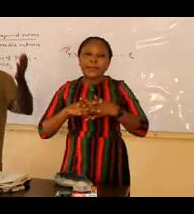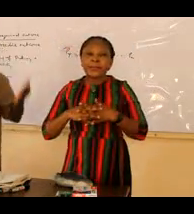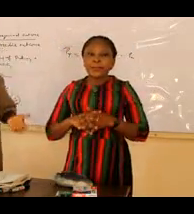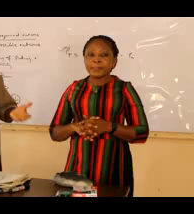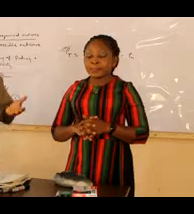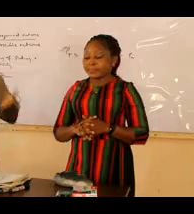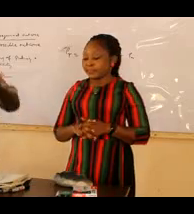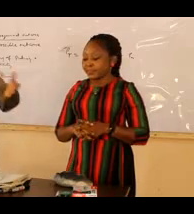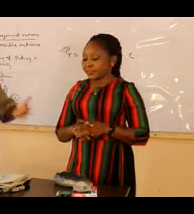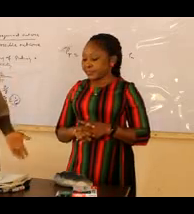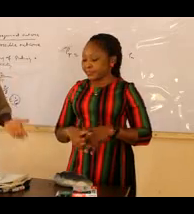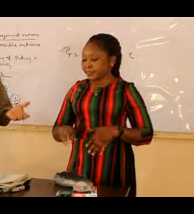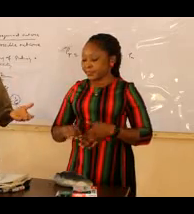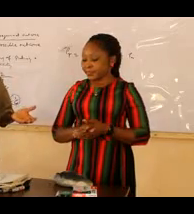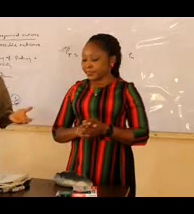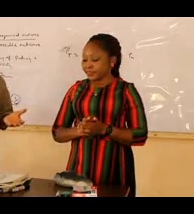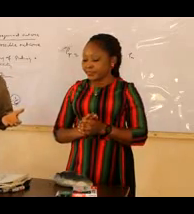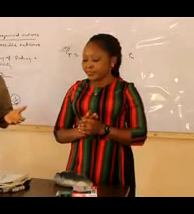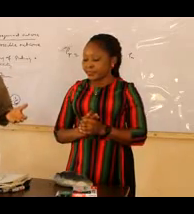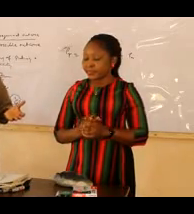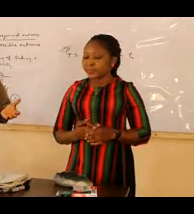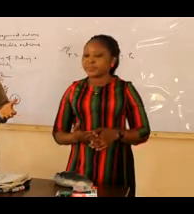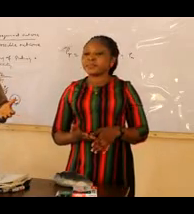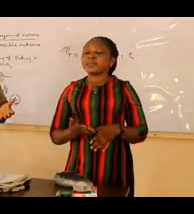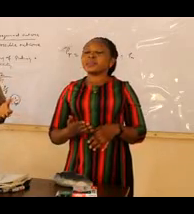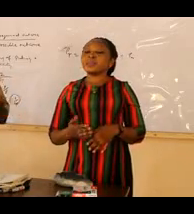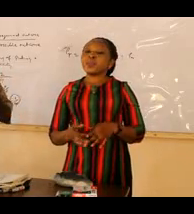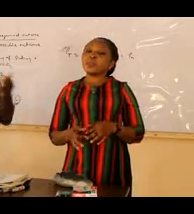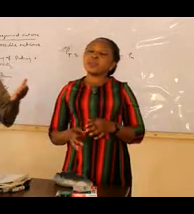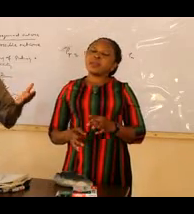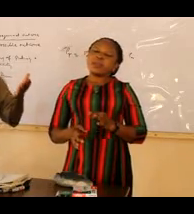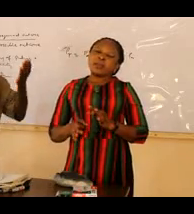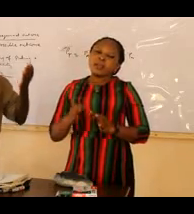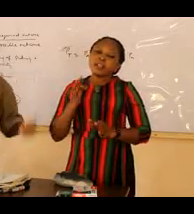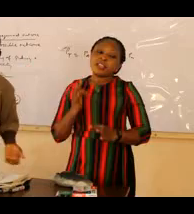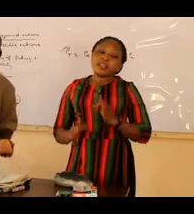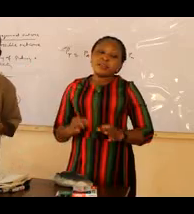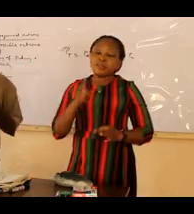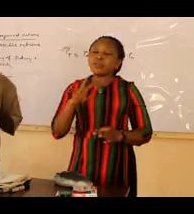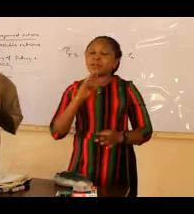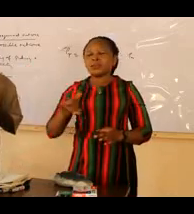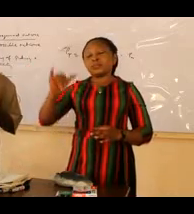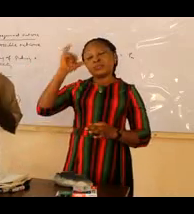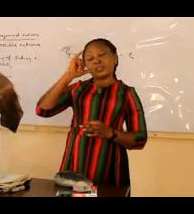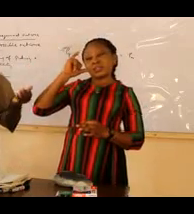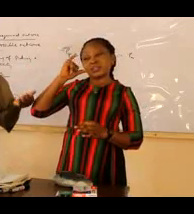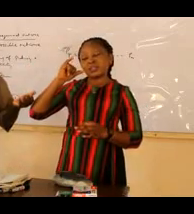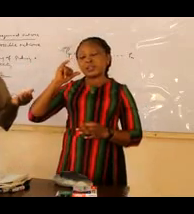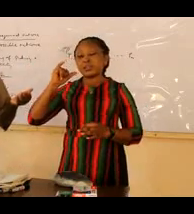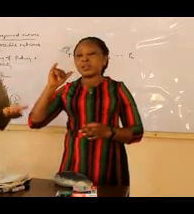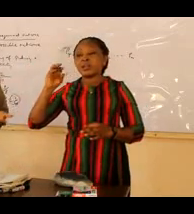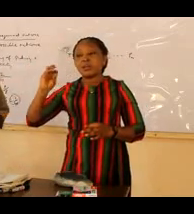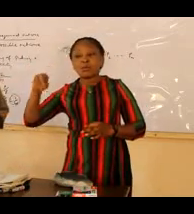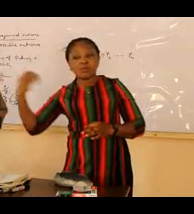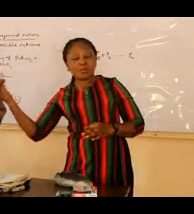Why are you quarreling? You have so many drinks. So they are drinking stout, will not prevent you from drinking malt. Or you go into